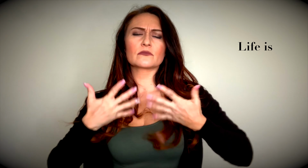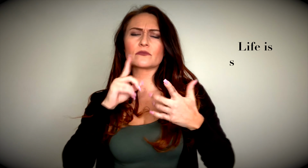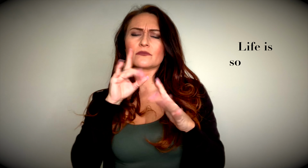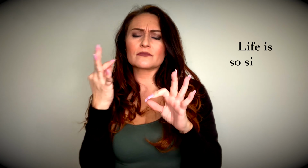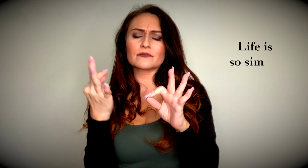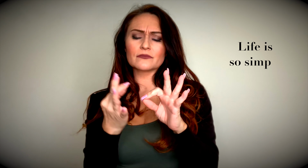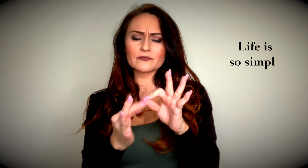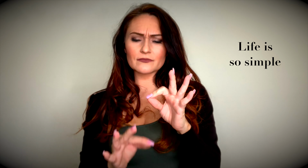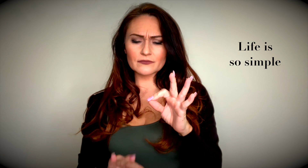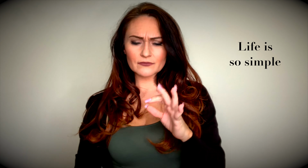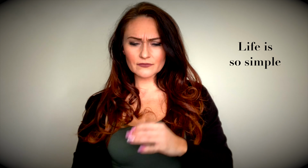Life is so simple.